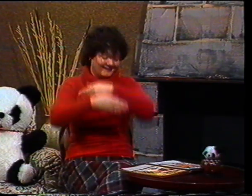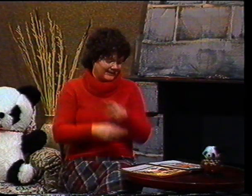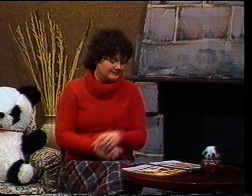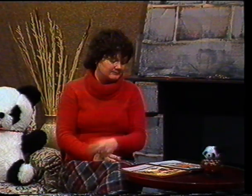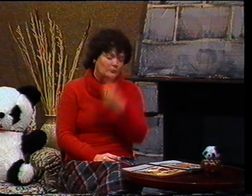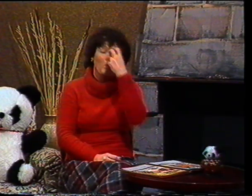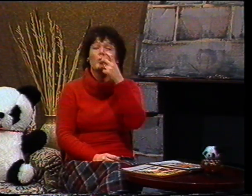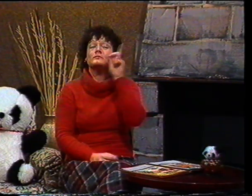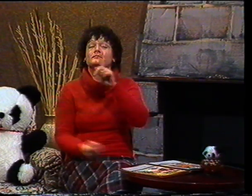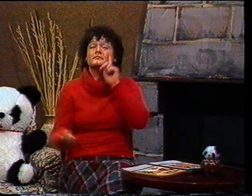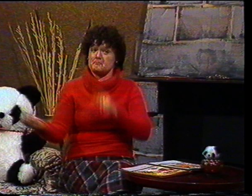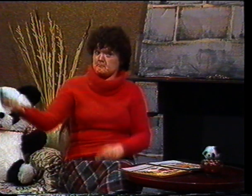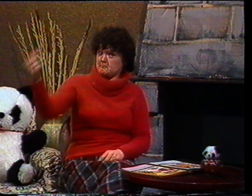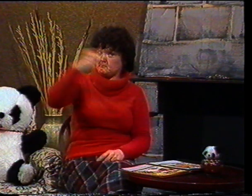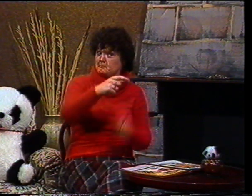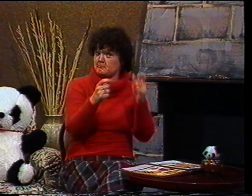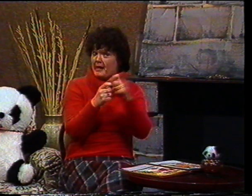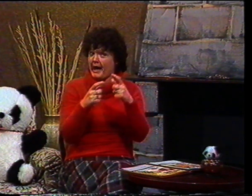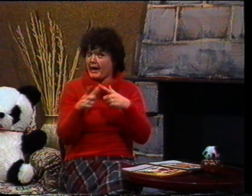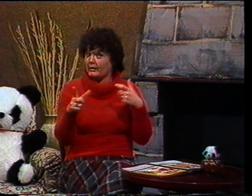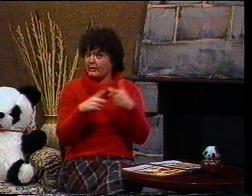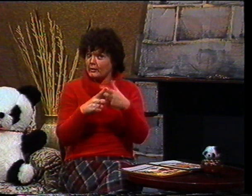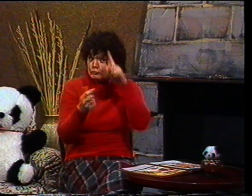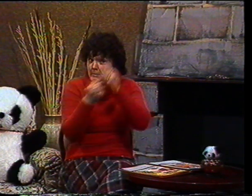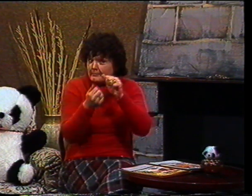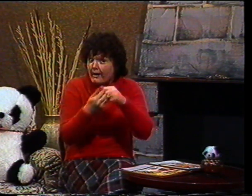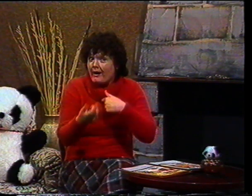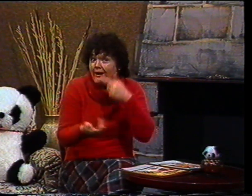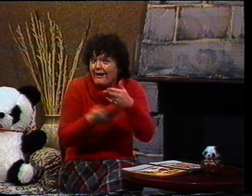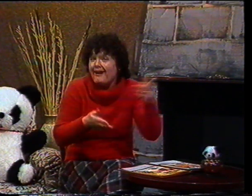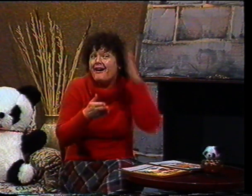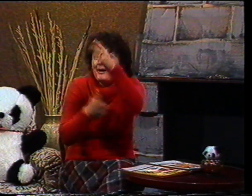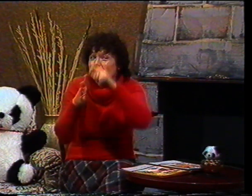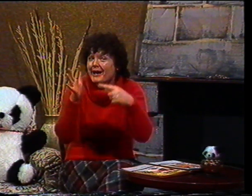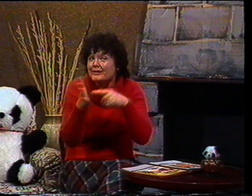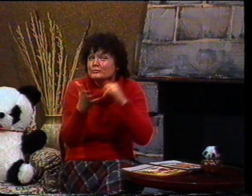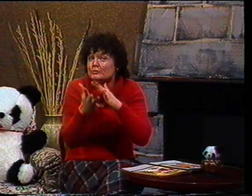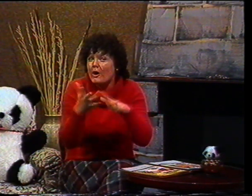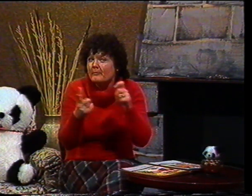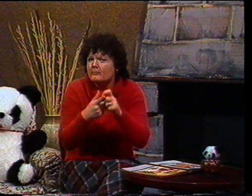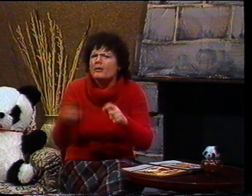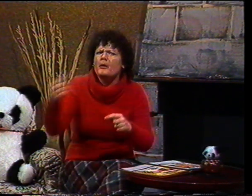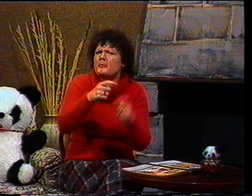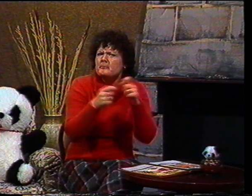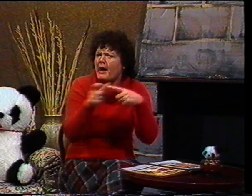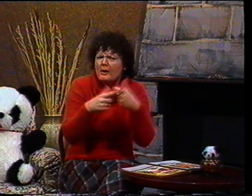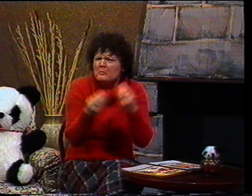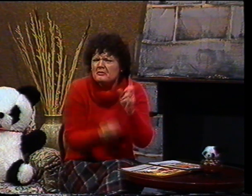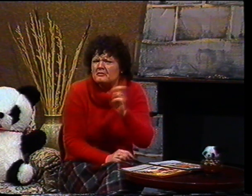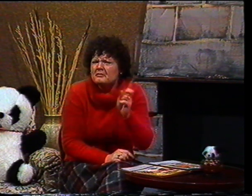That evening, the old woman came back. "Do you remember I told you she'd gone to the pet shop? What did she come